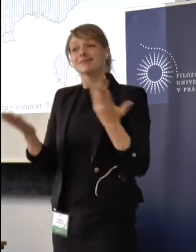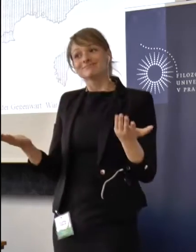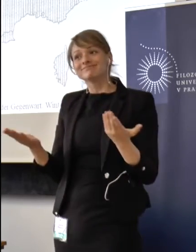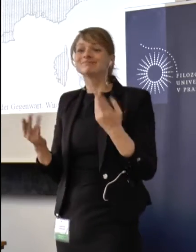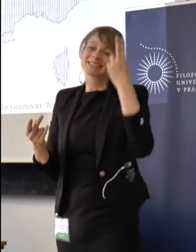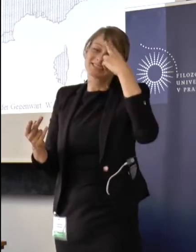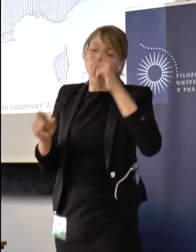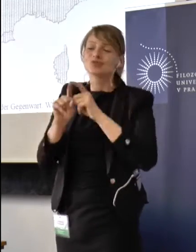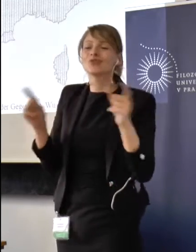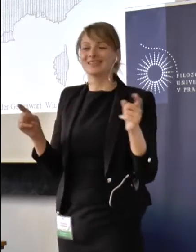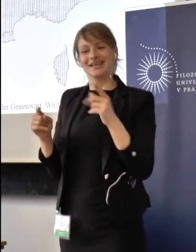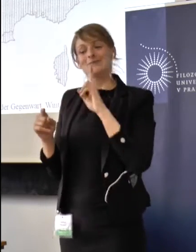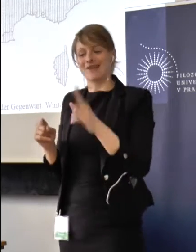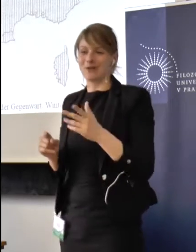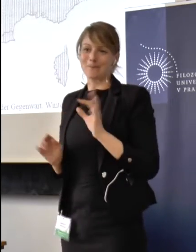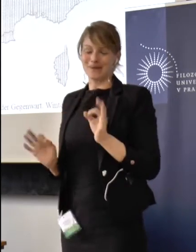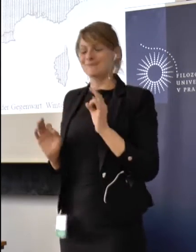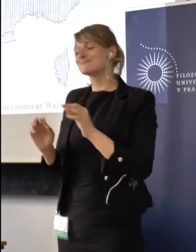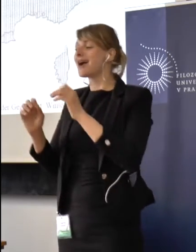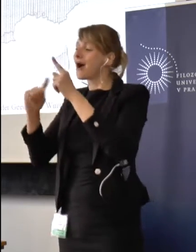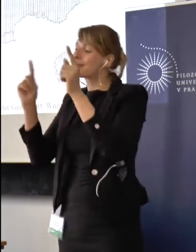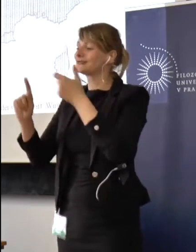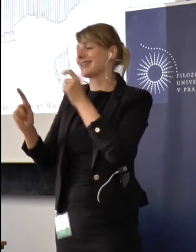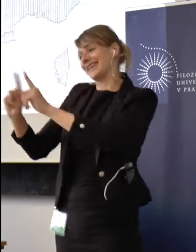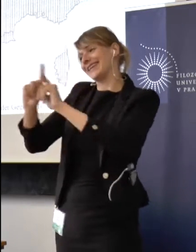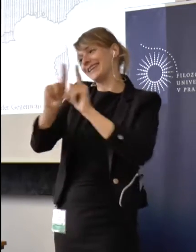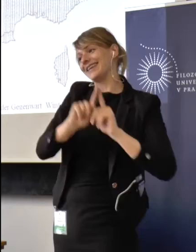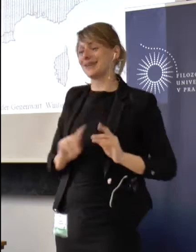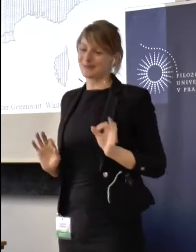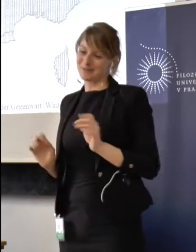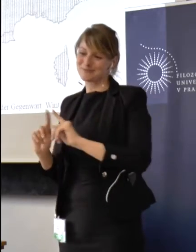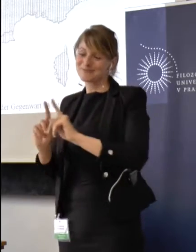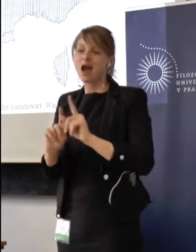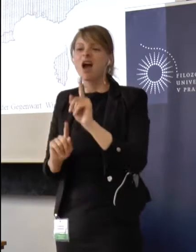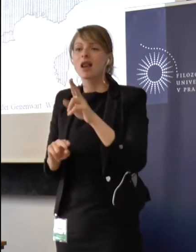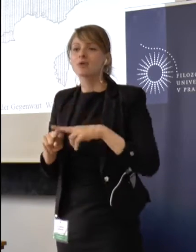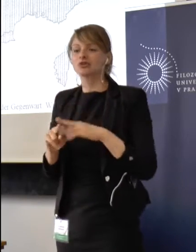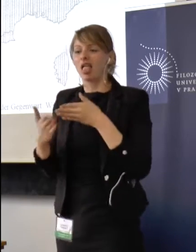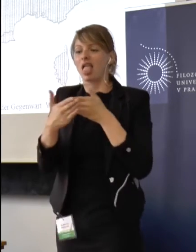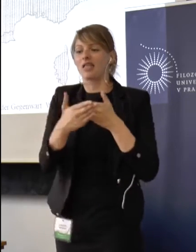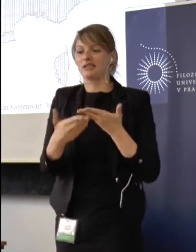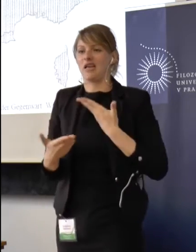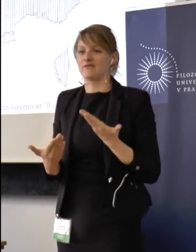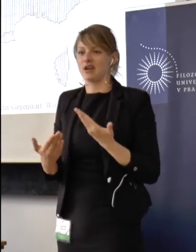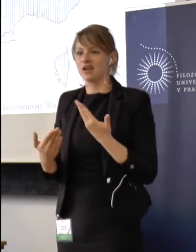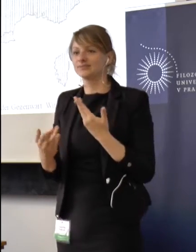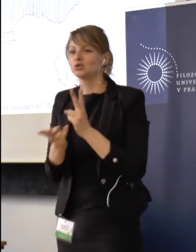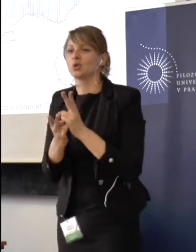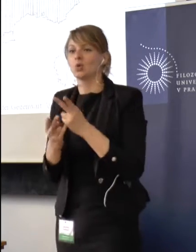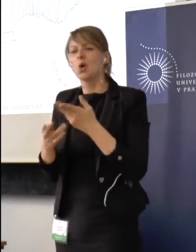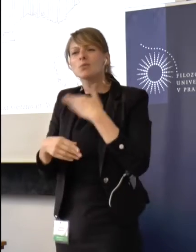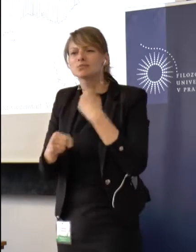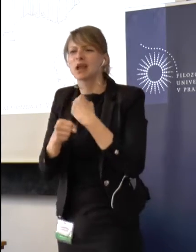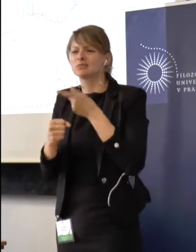European Union, I think they, all these devices for the linguistic diversity